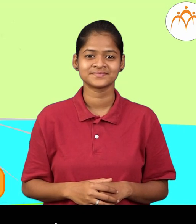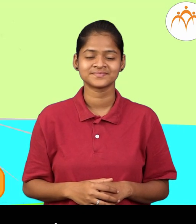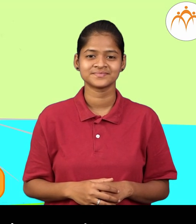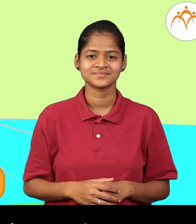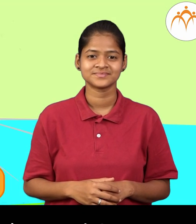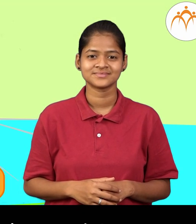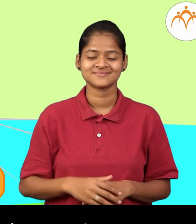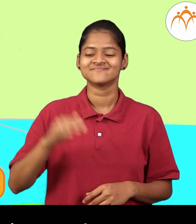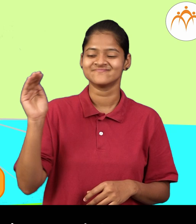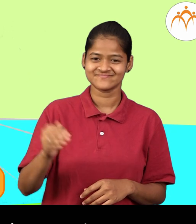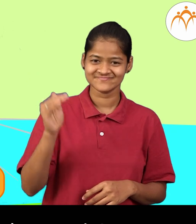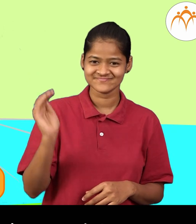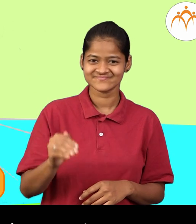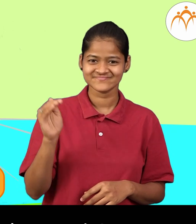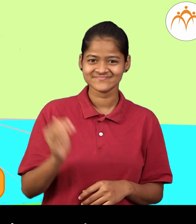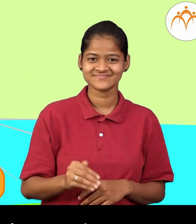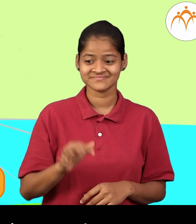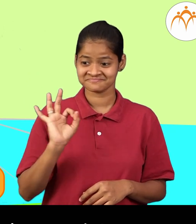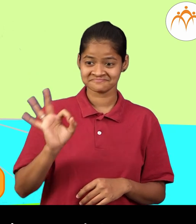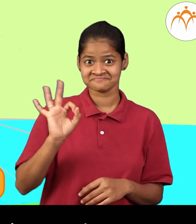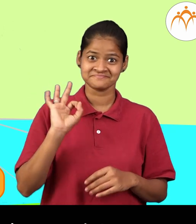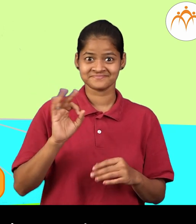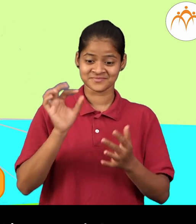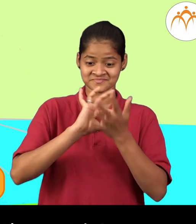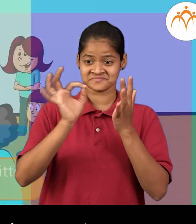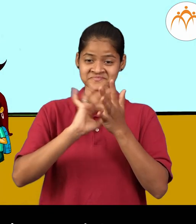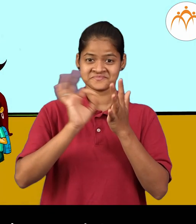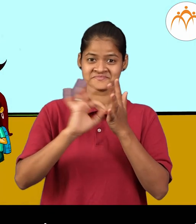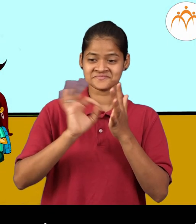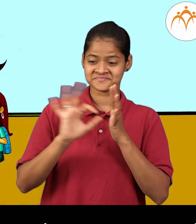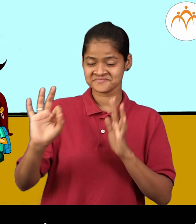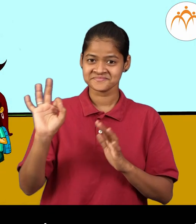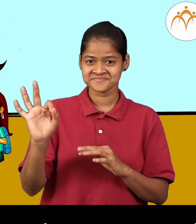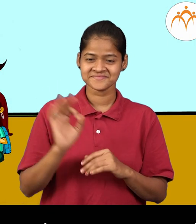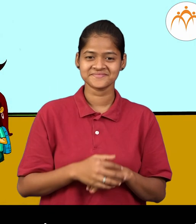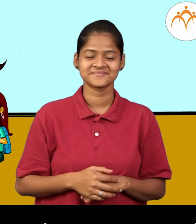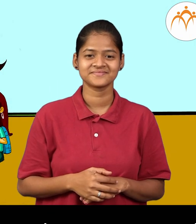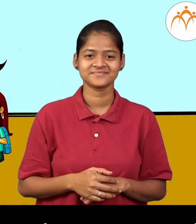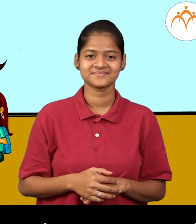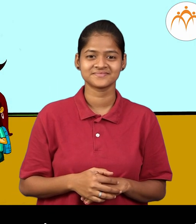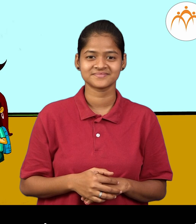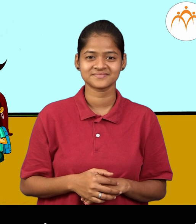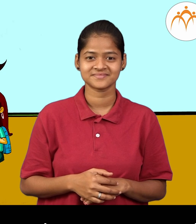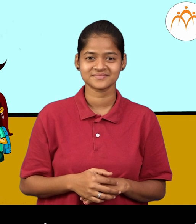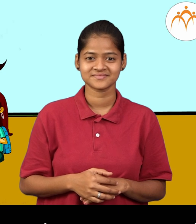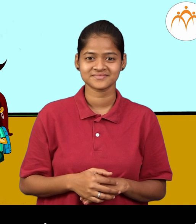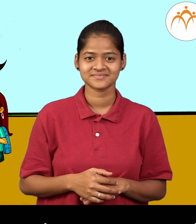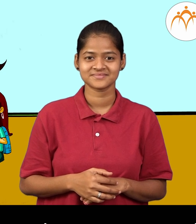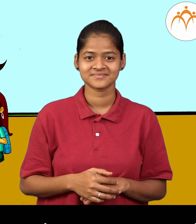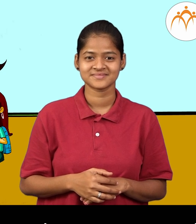Oh, how deep the cut is. Keep it up. Keep have written the